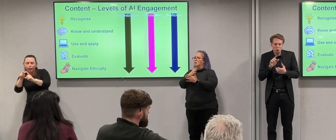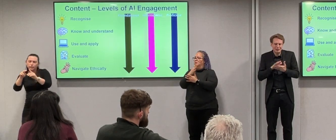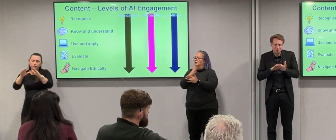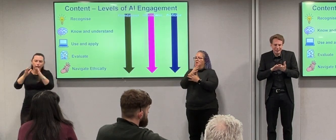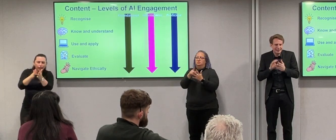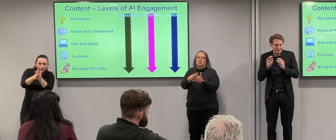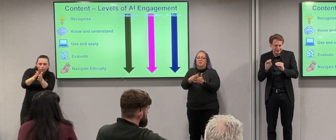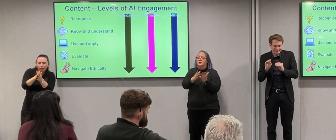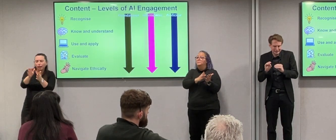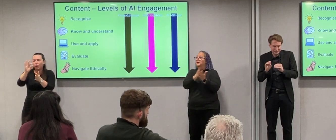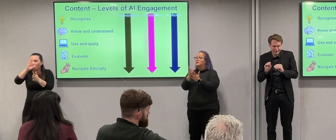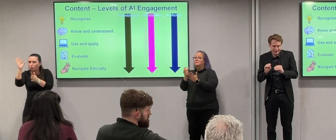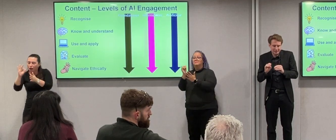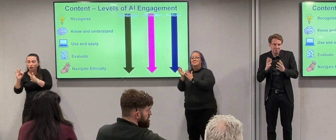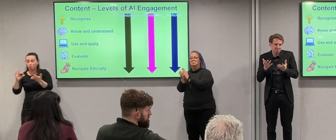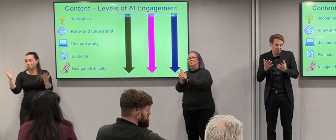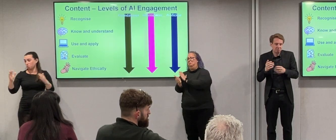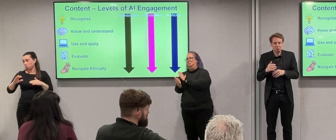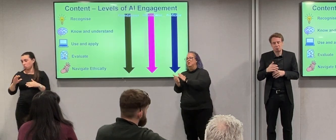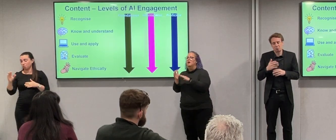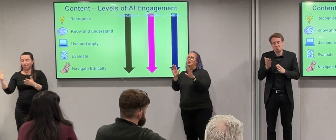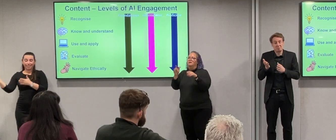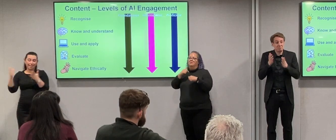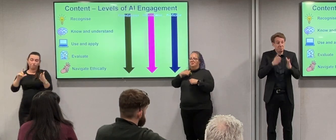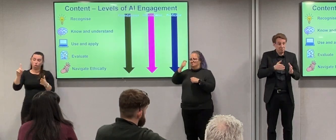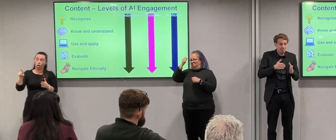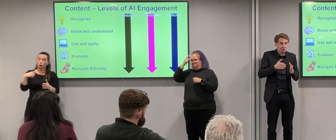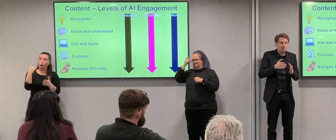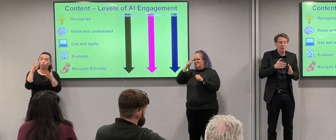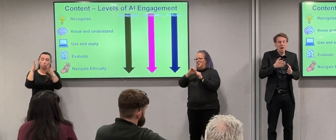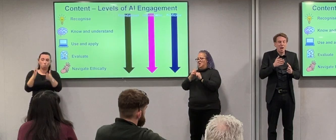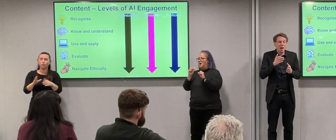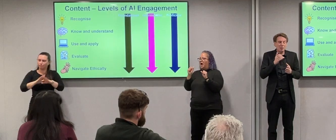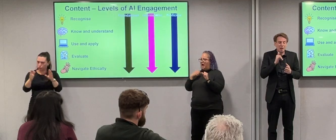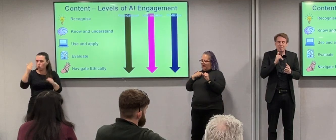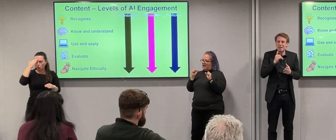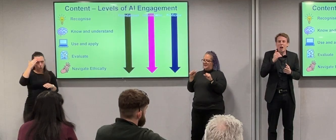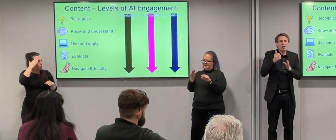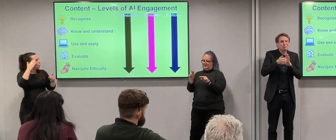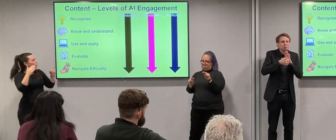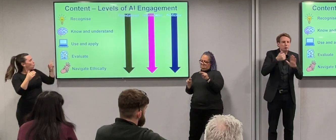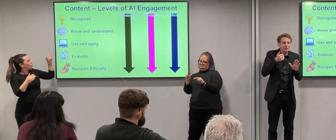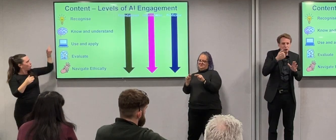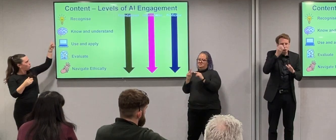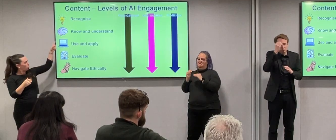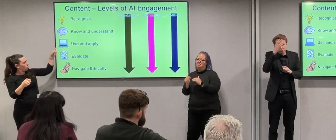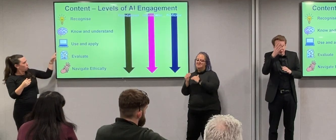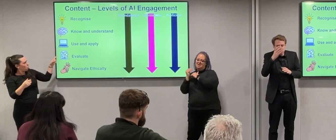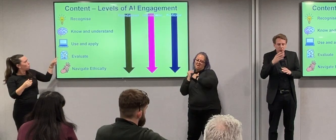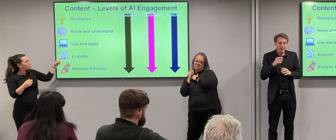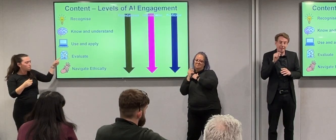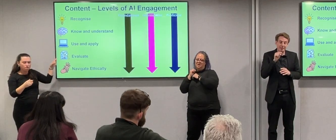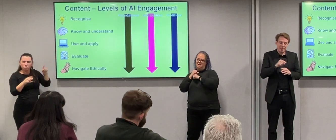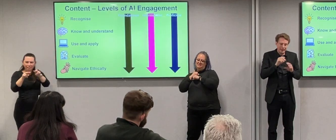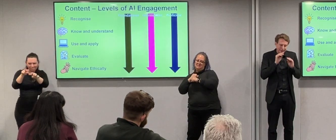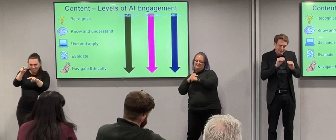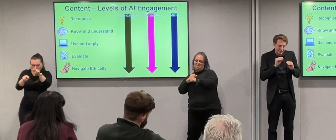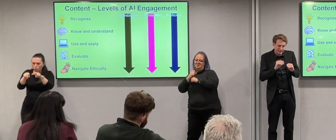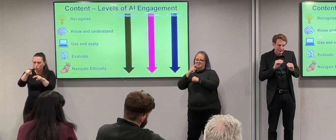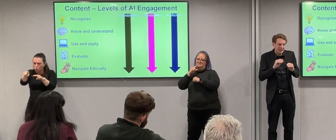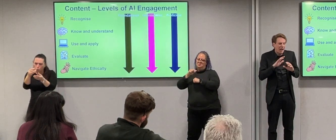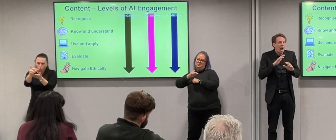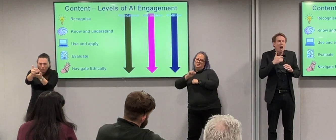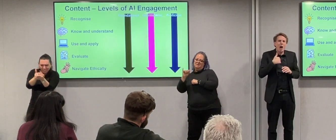track, that might be I understand how I can assess the accountability and the safeguards of an AI